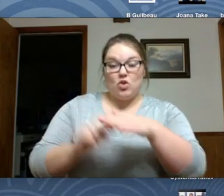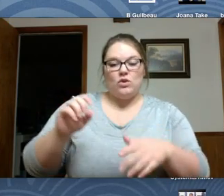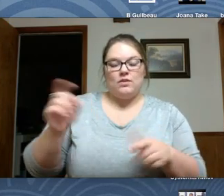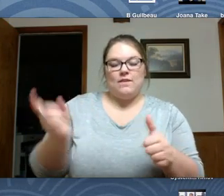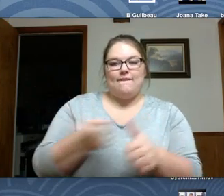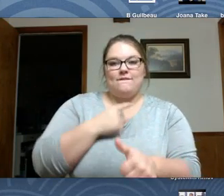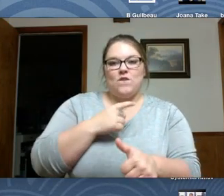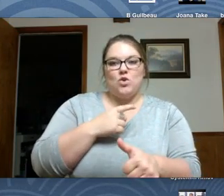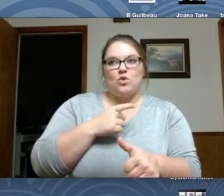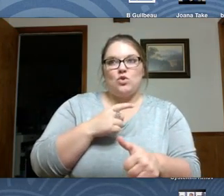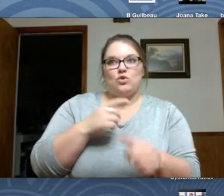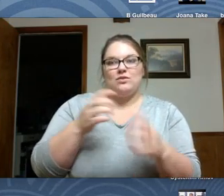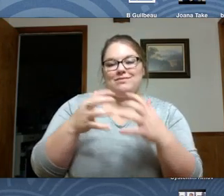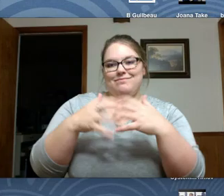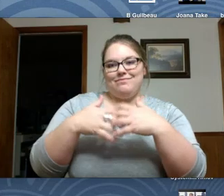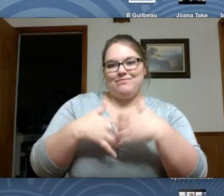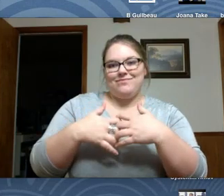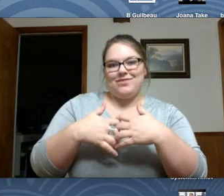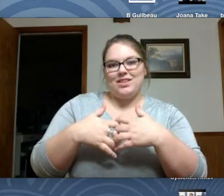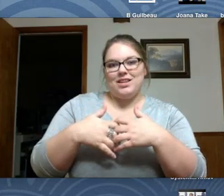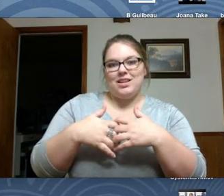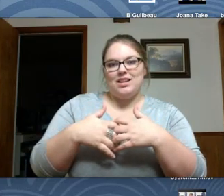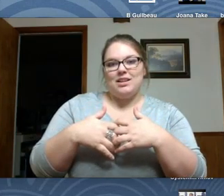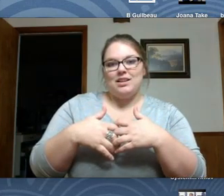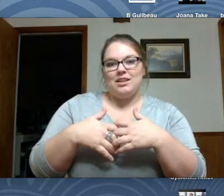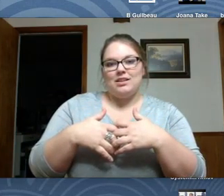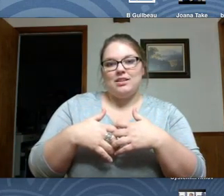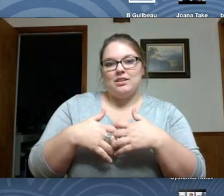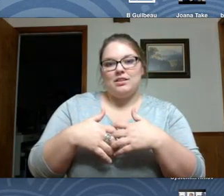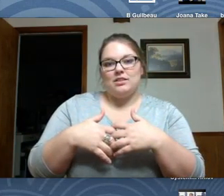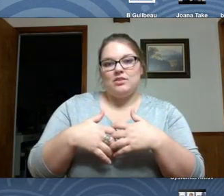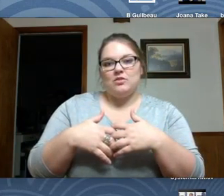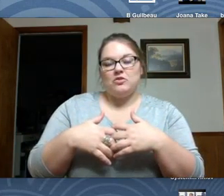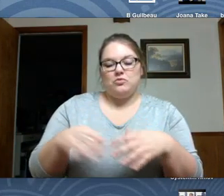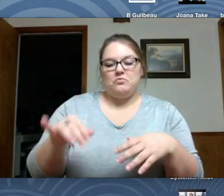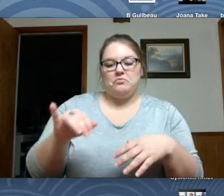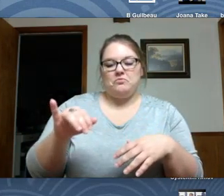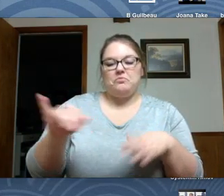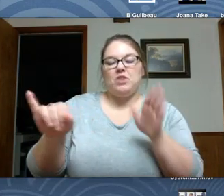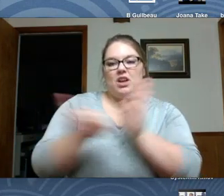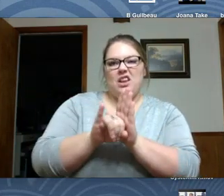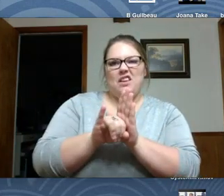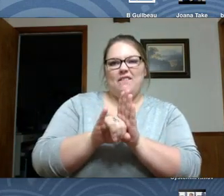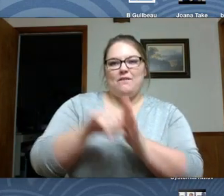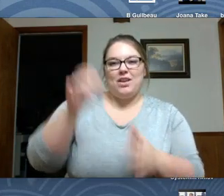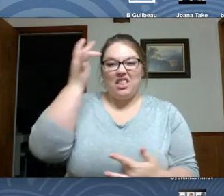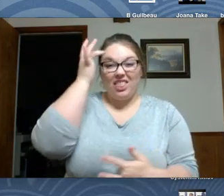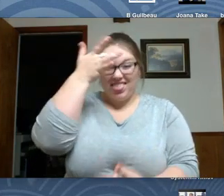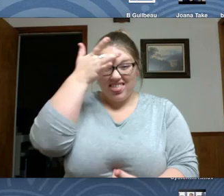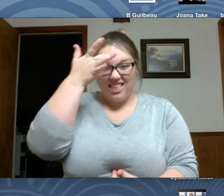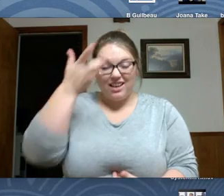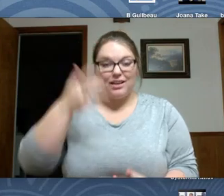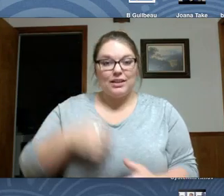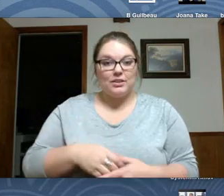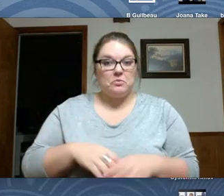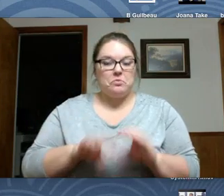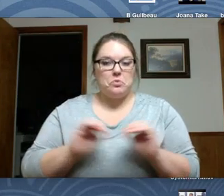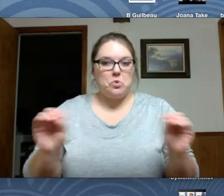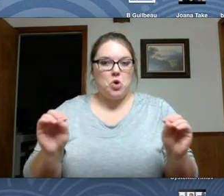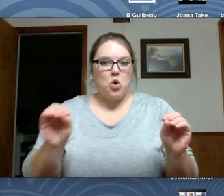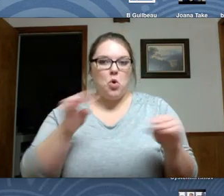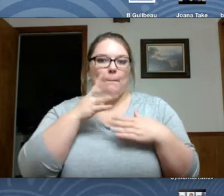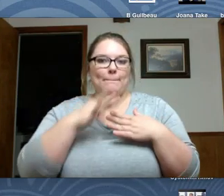disease without a blood test. The test is painless, does not require blood